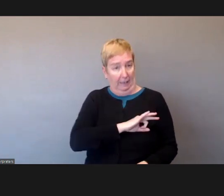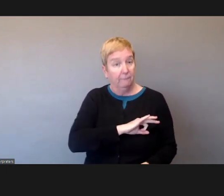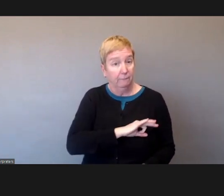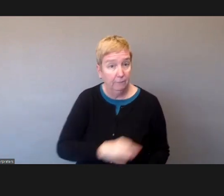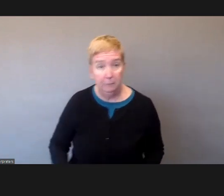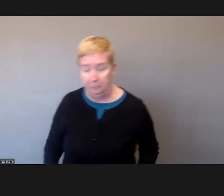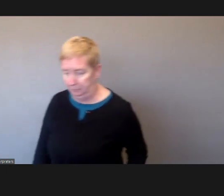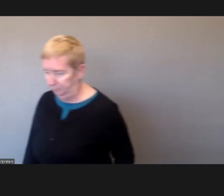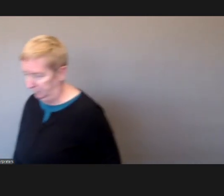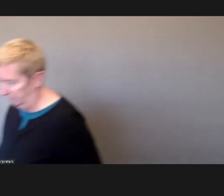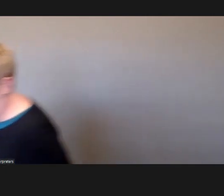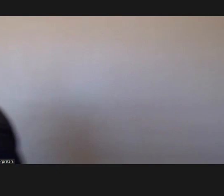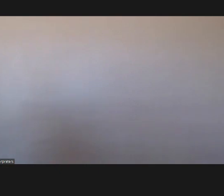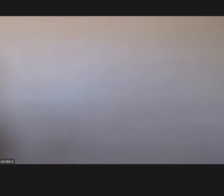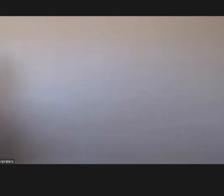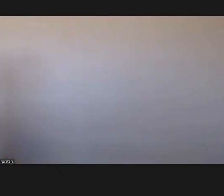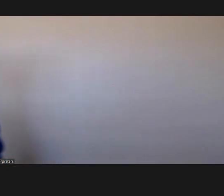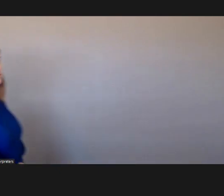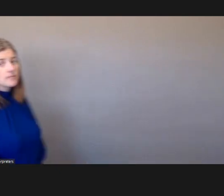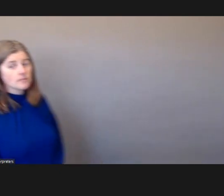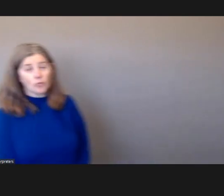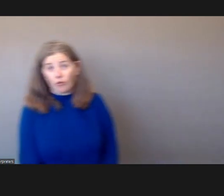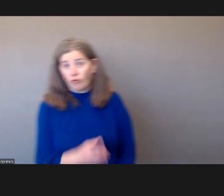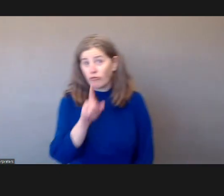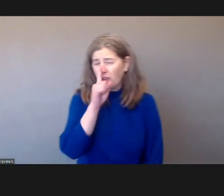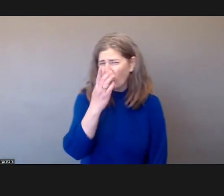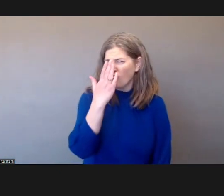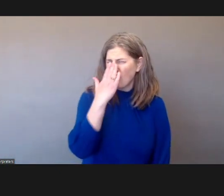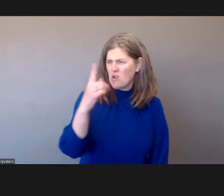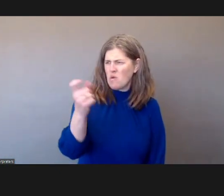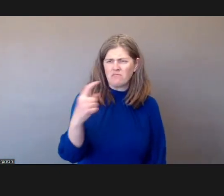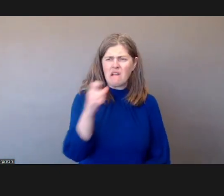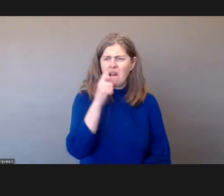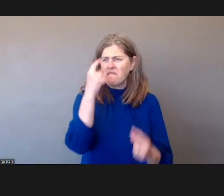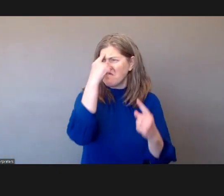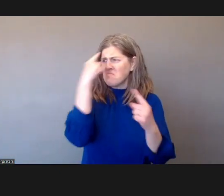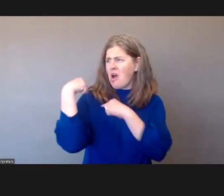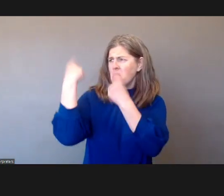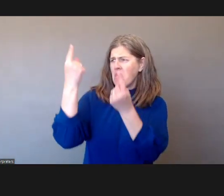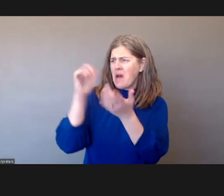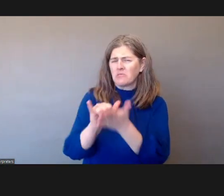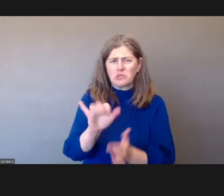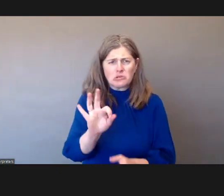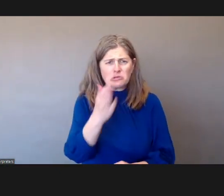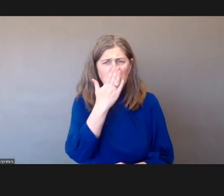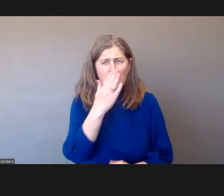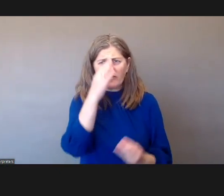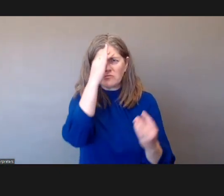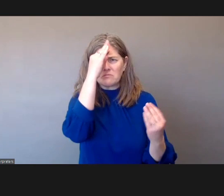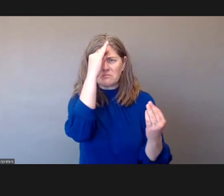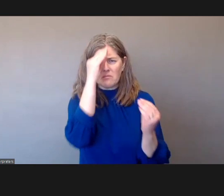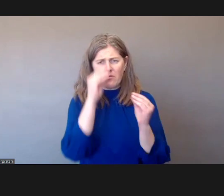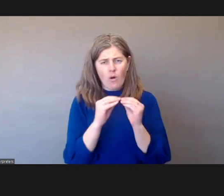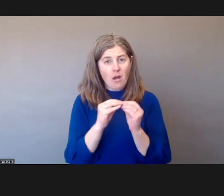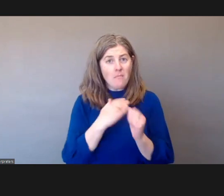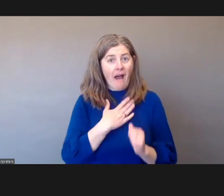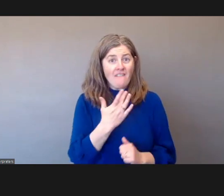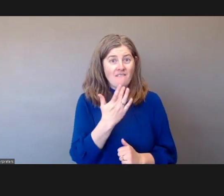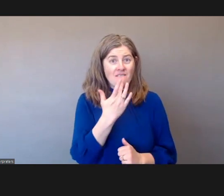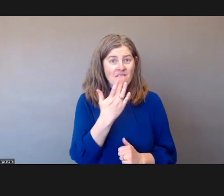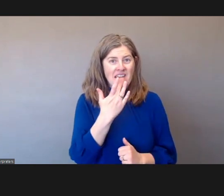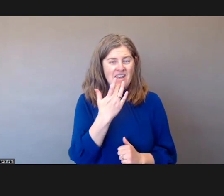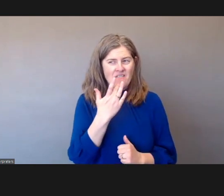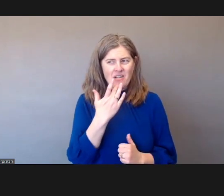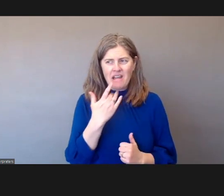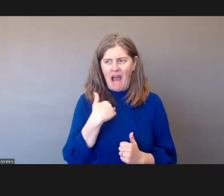So that's a really great question and one I haven't thought about. So one of my favorite questions are always the ones